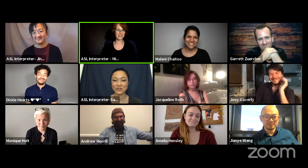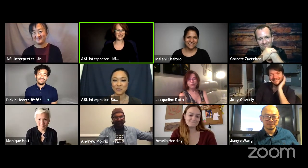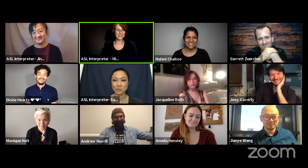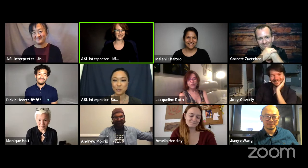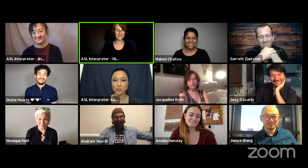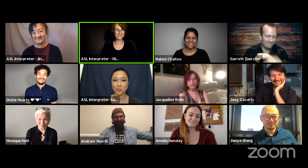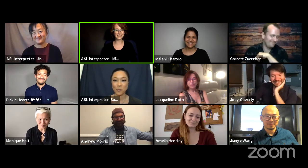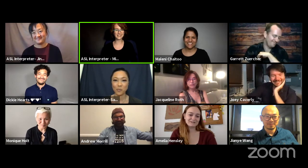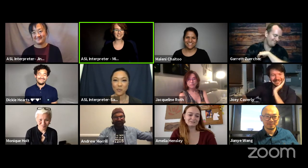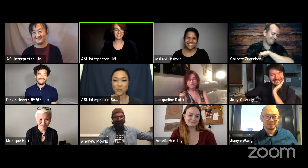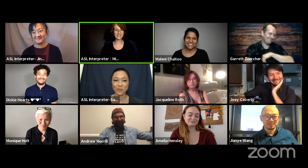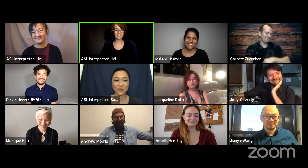process.